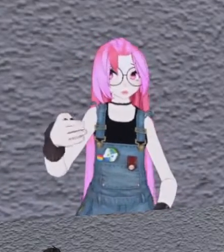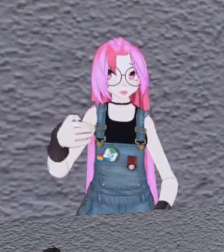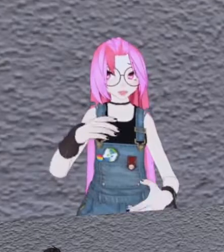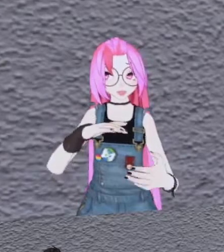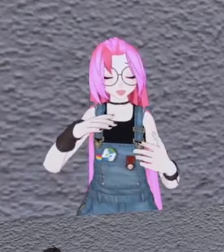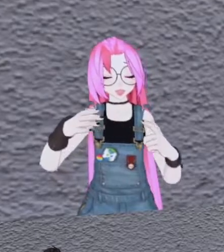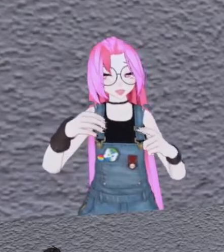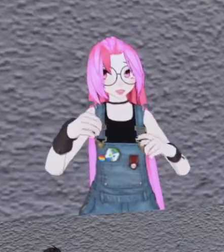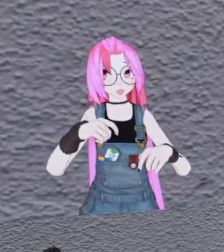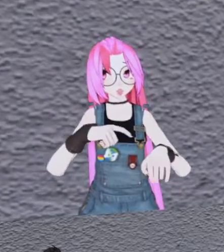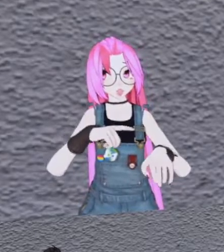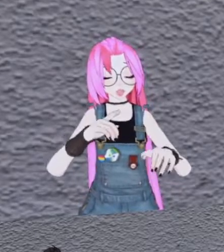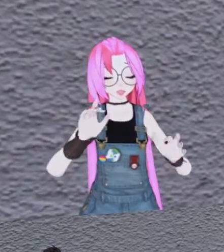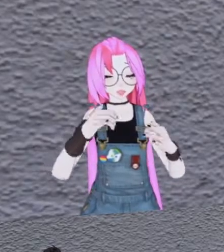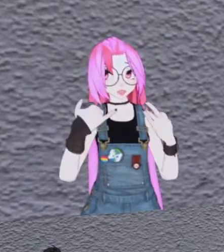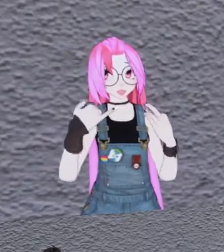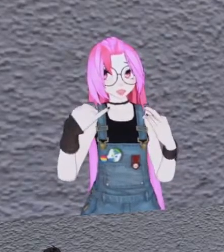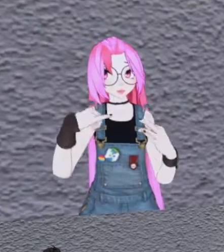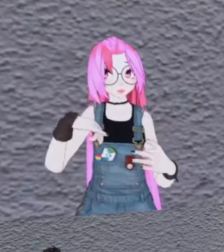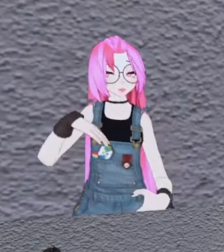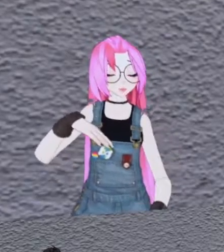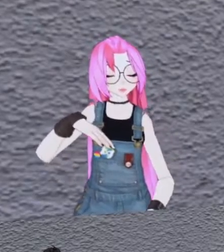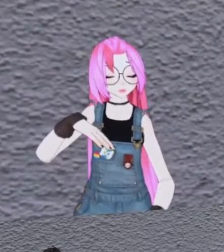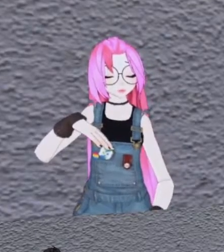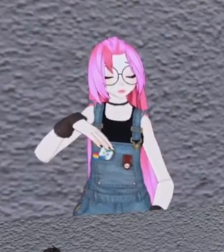You just want like story time with Jenny?